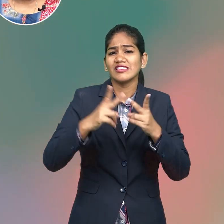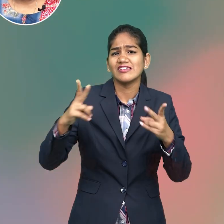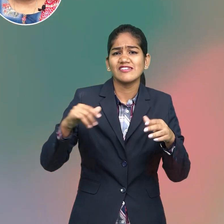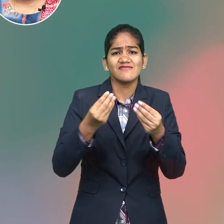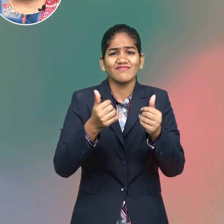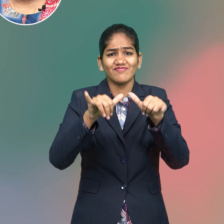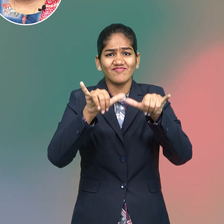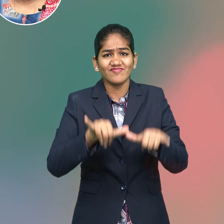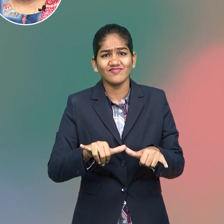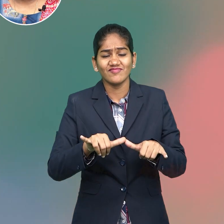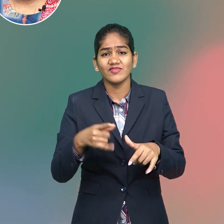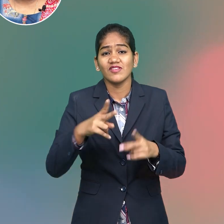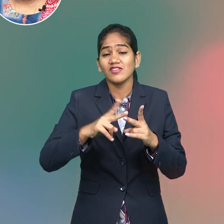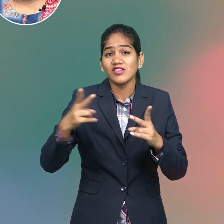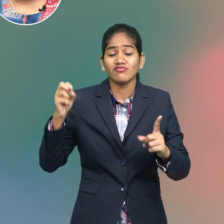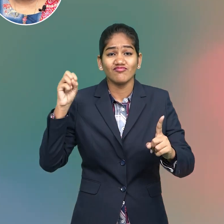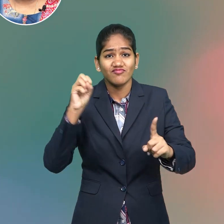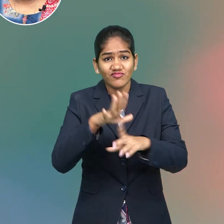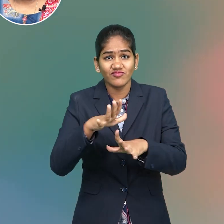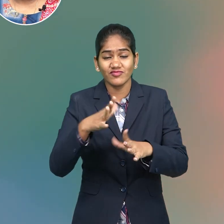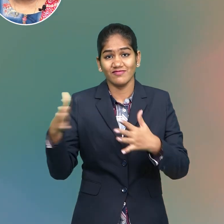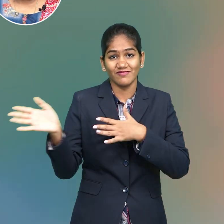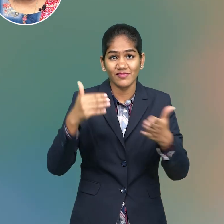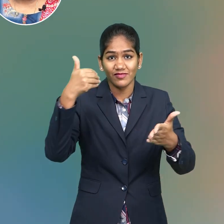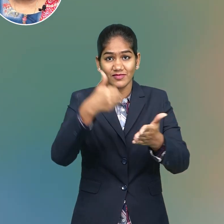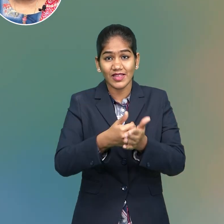relief upper air circulation,